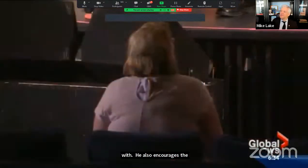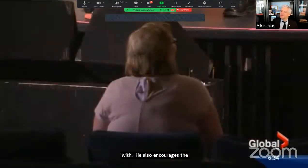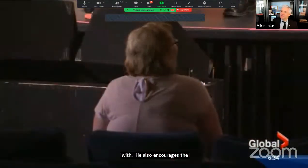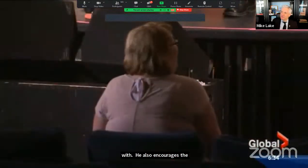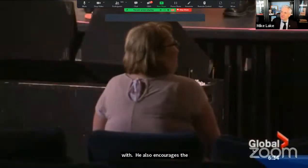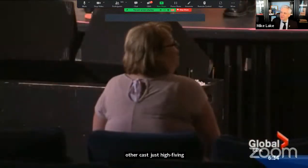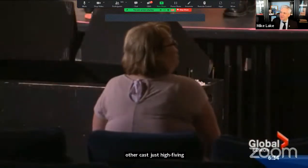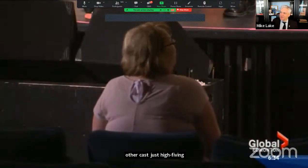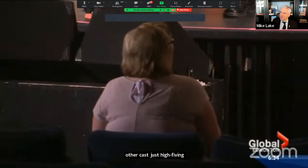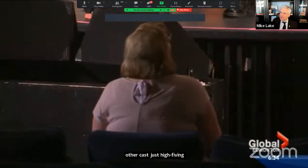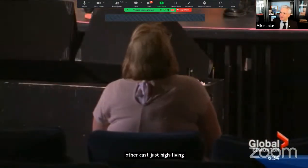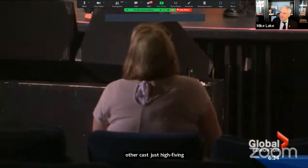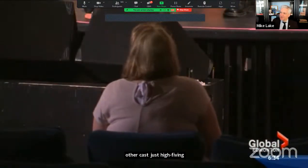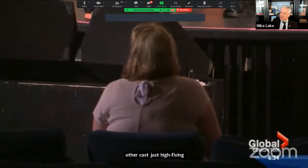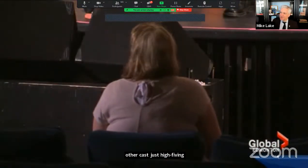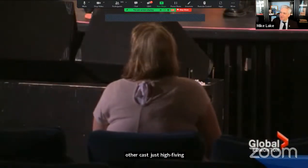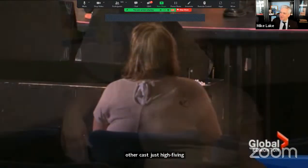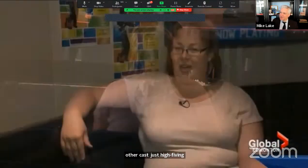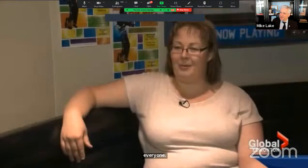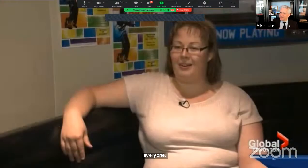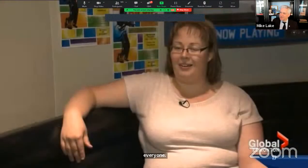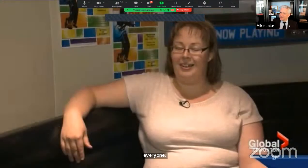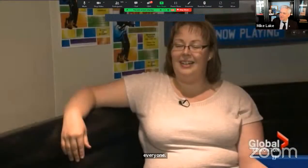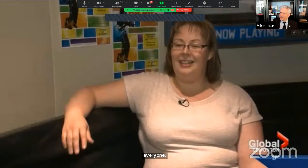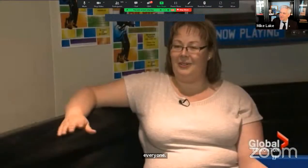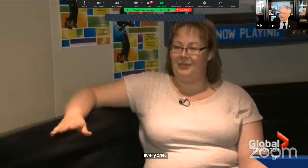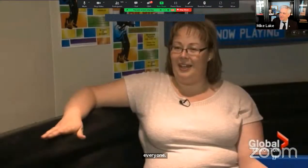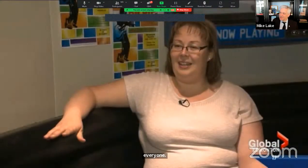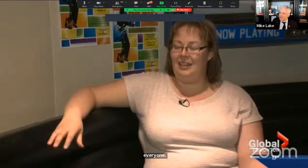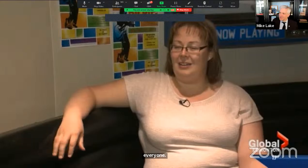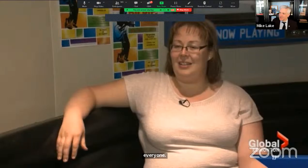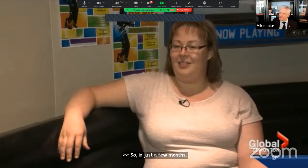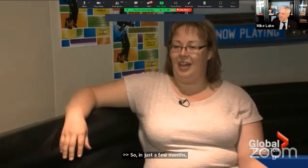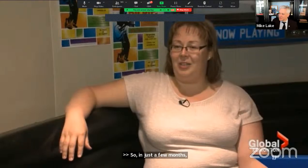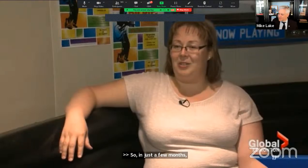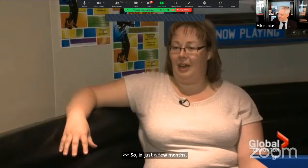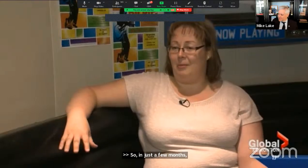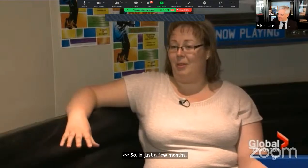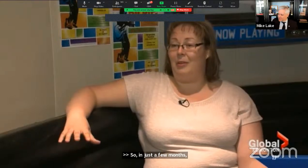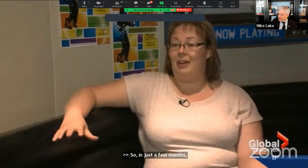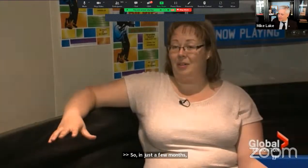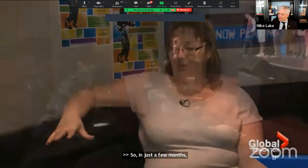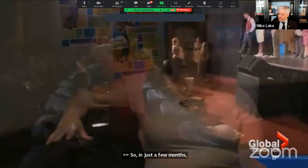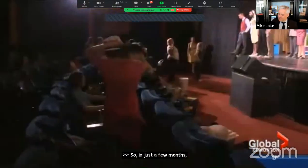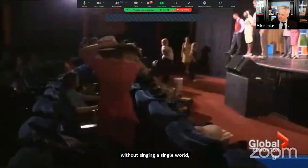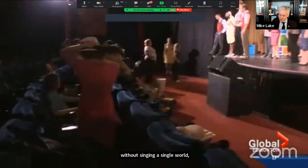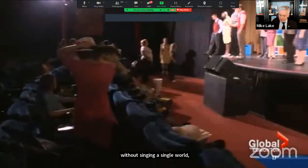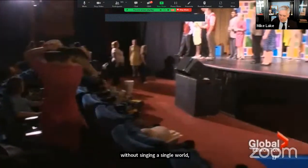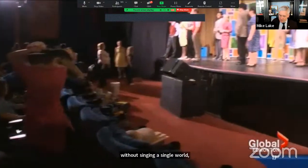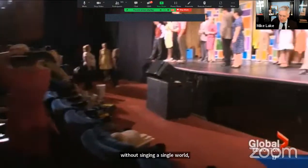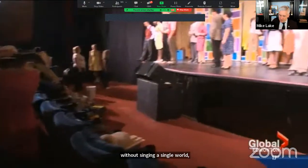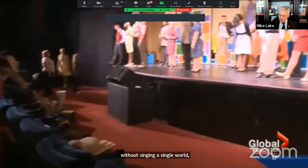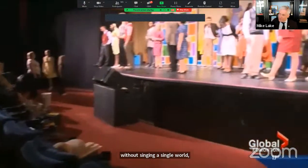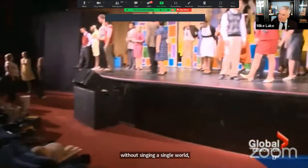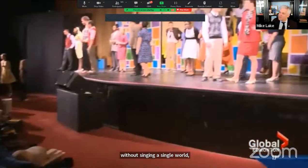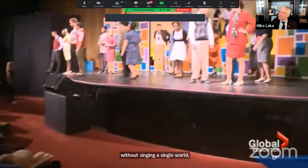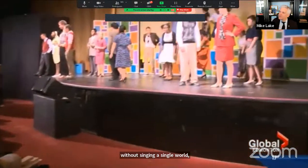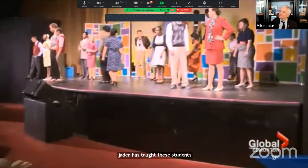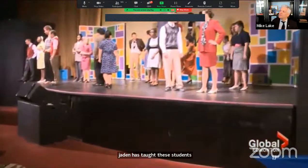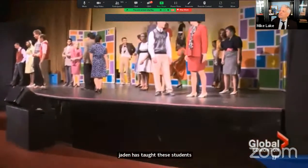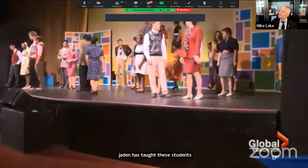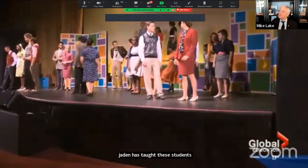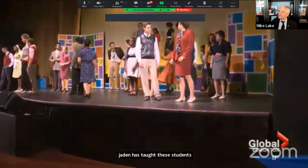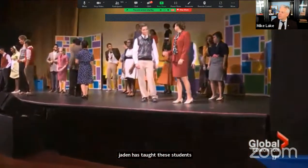long after curtain call. They can just stop and go, you know what, there is a value to absolutely every person. And when you